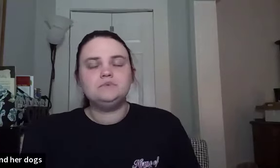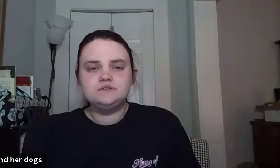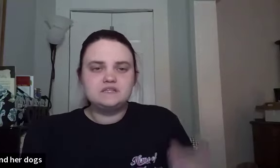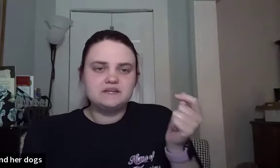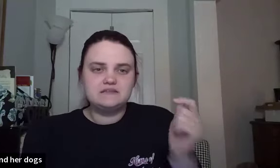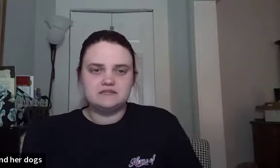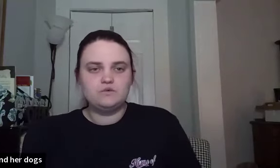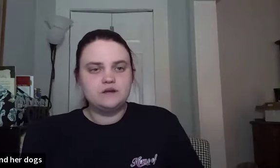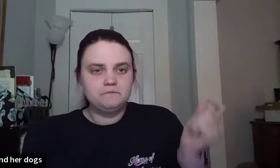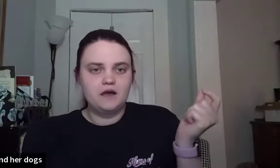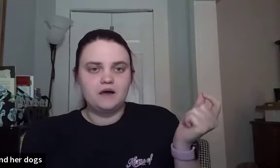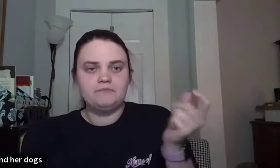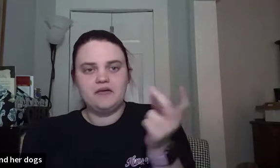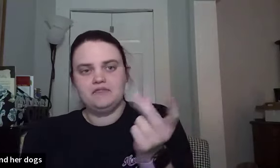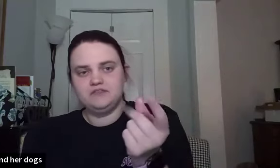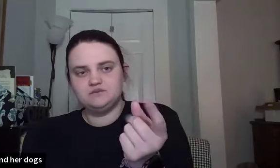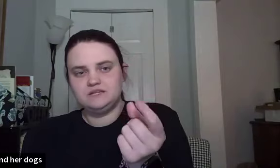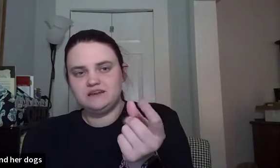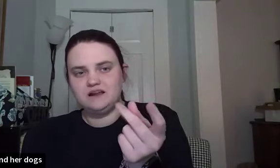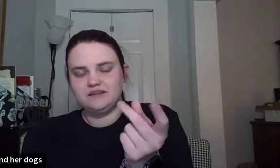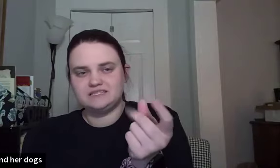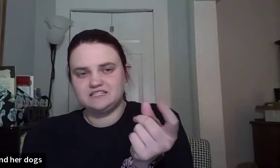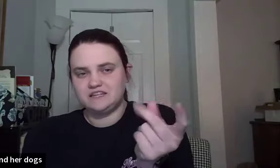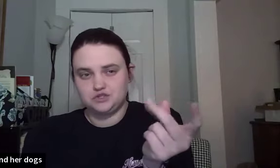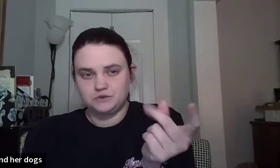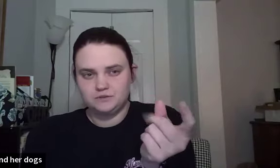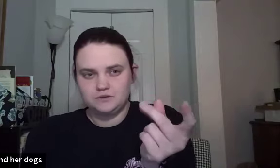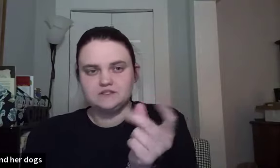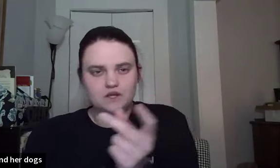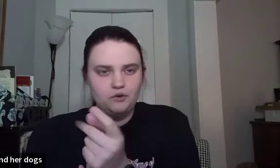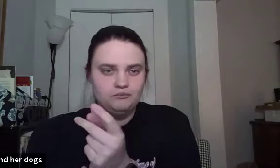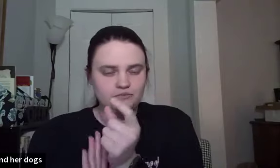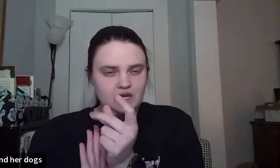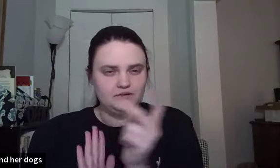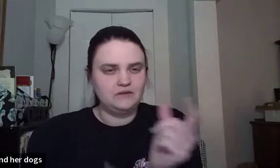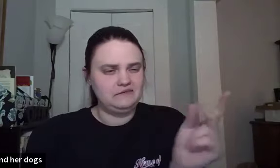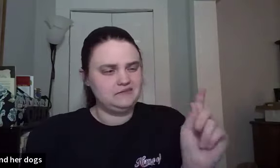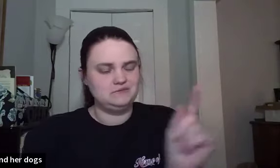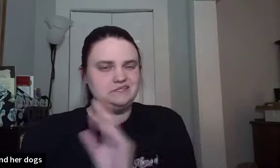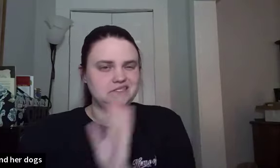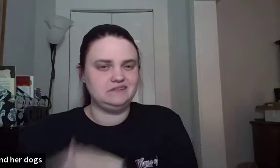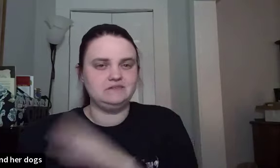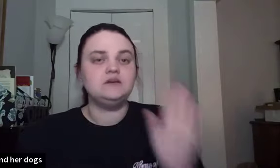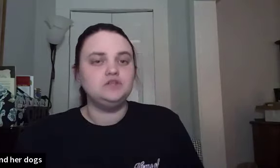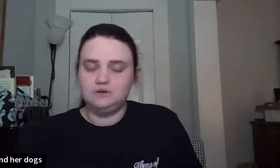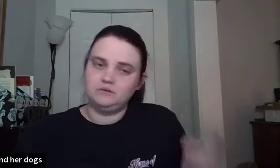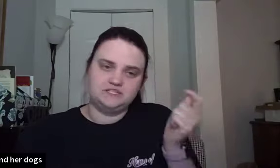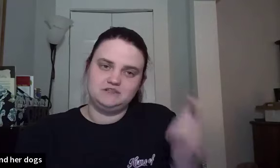Most of the time I see this one is kind of like I said, it's like a shortened one. So if you're like this one, you can always just do